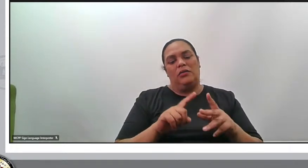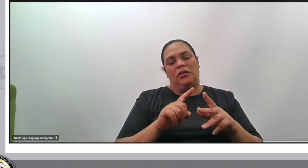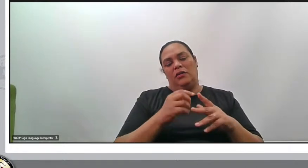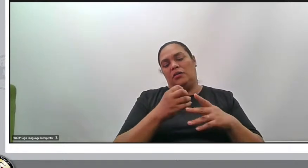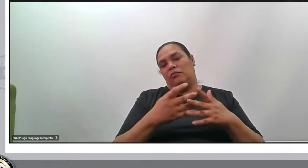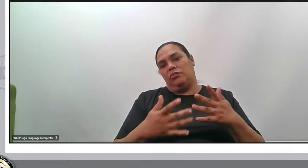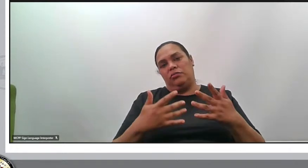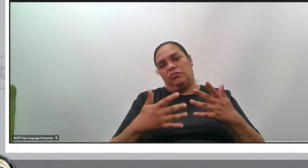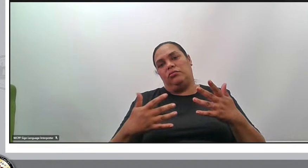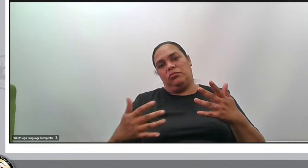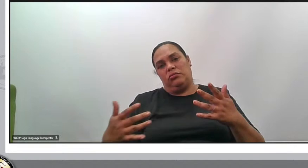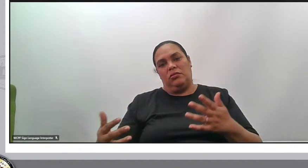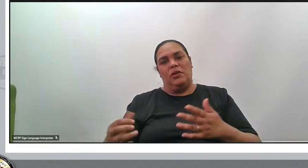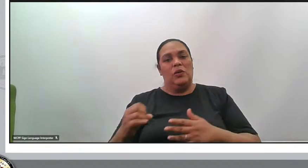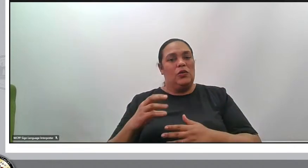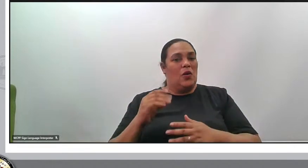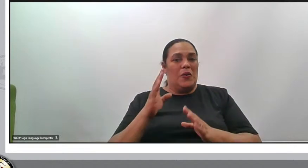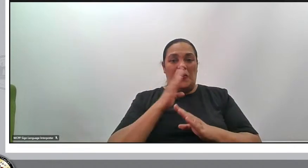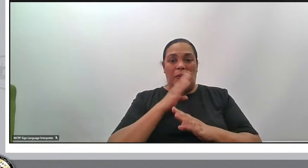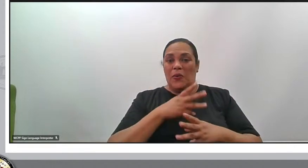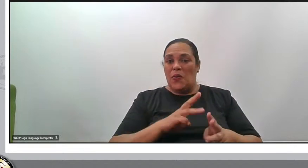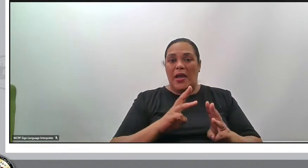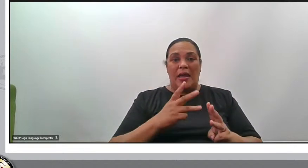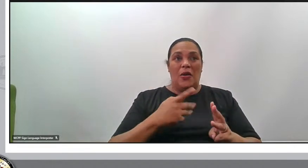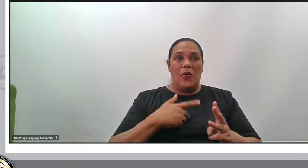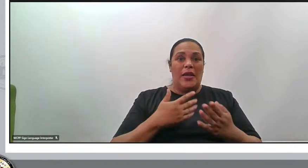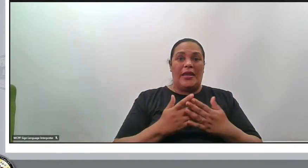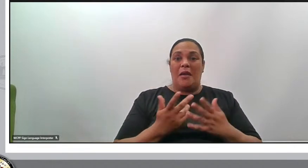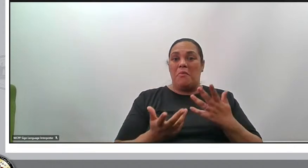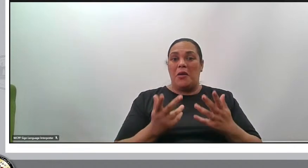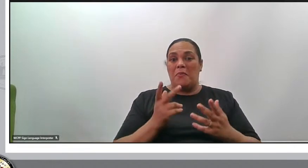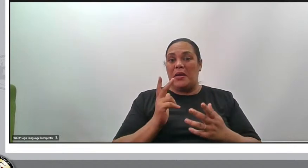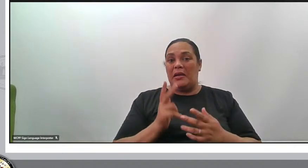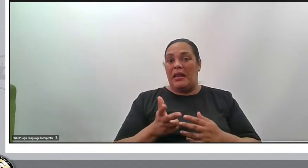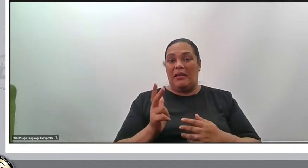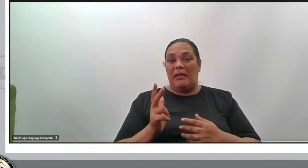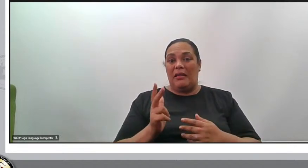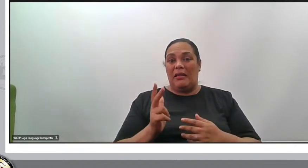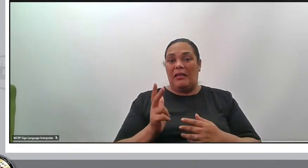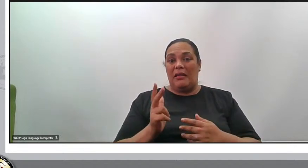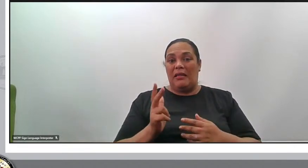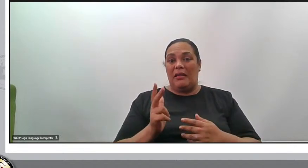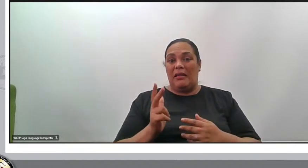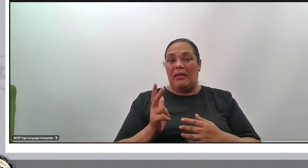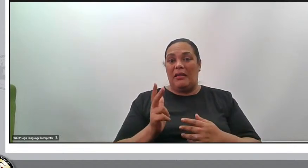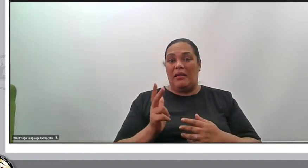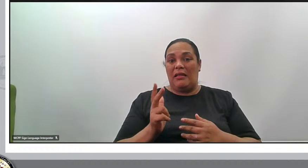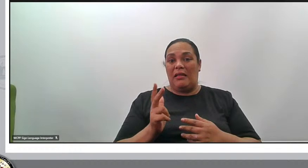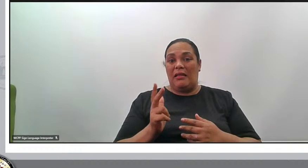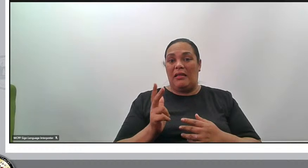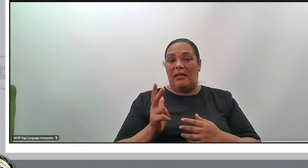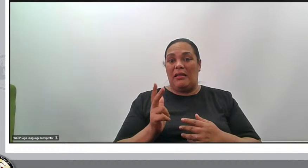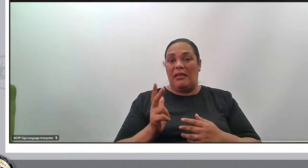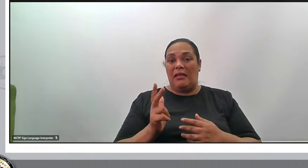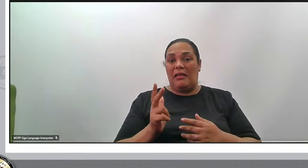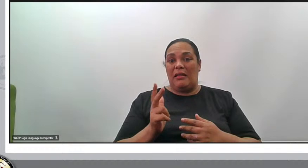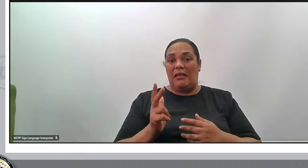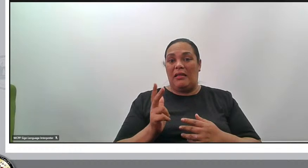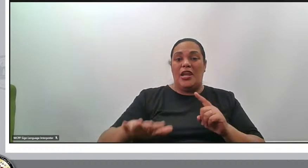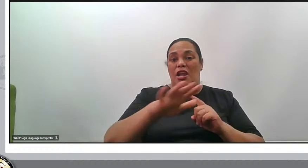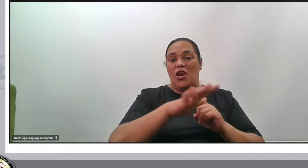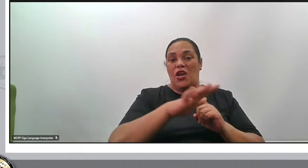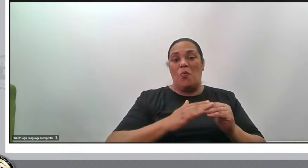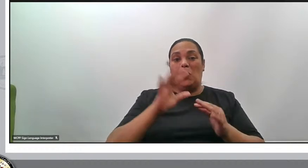on and so on. Is there no way for us to classify that in terms of geographical areas